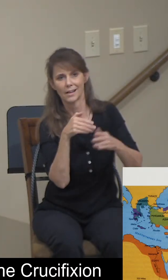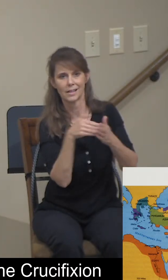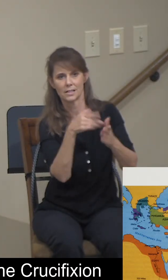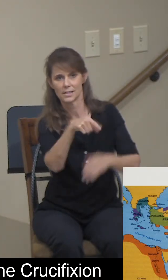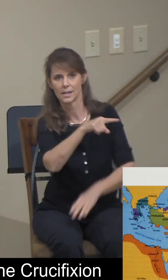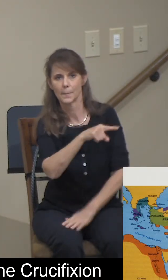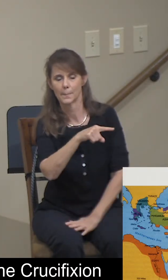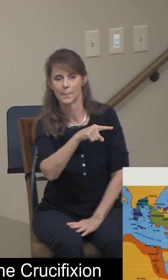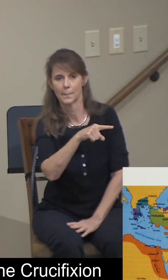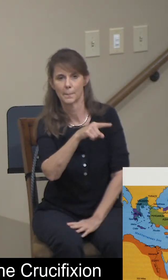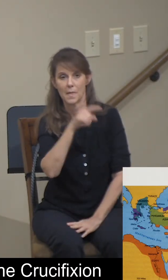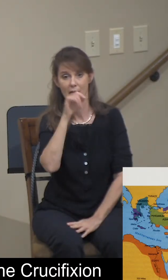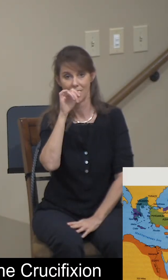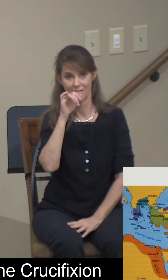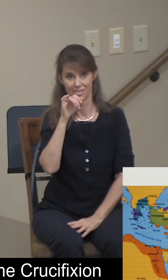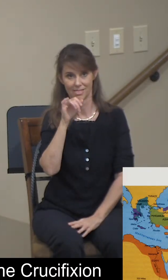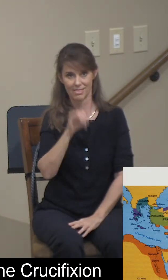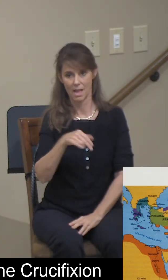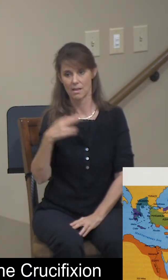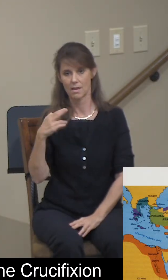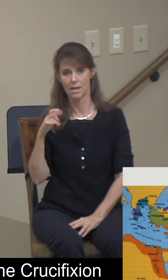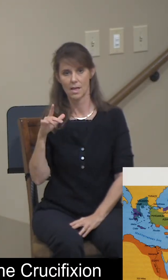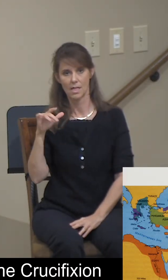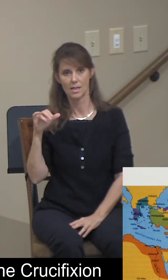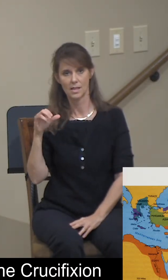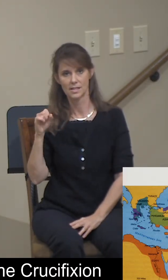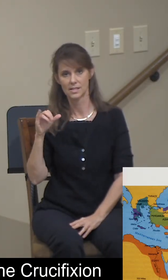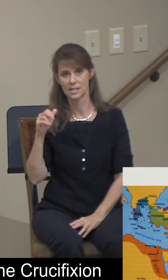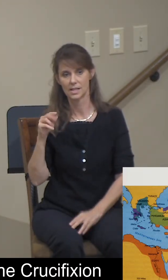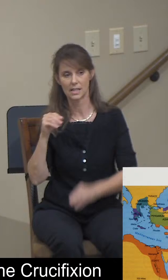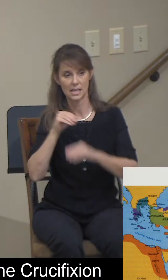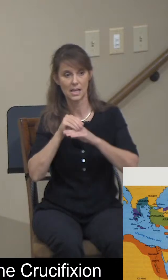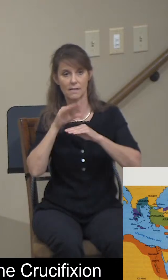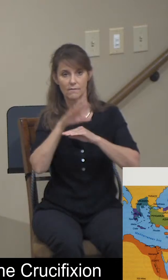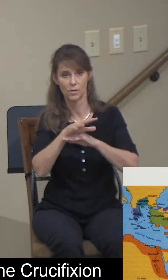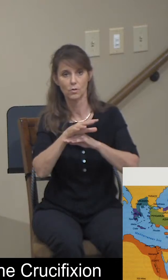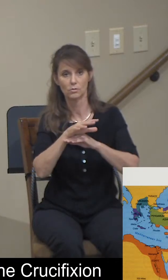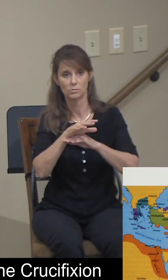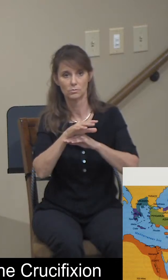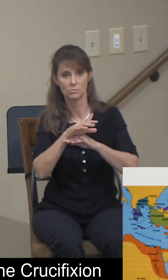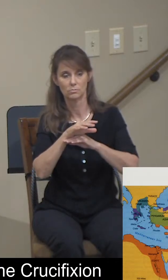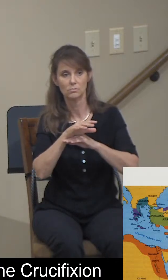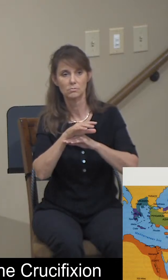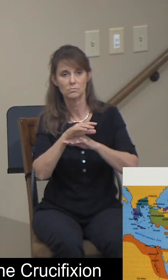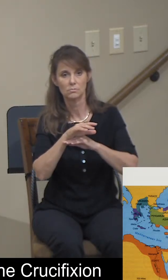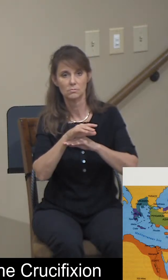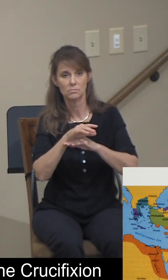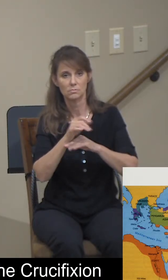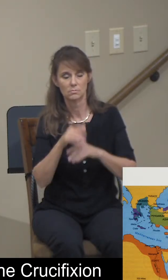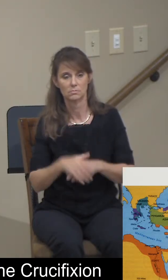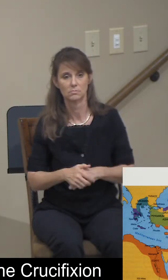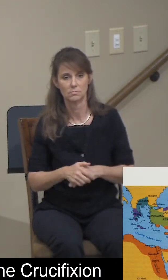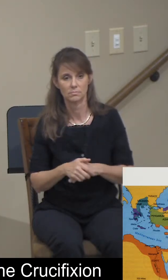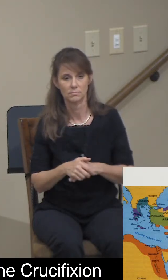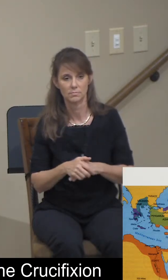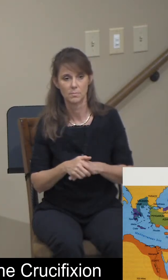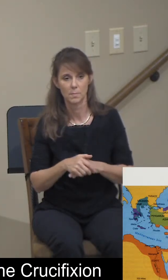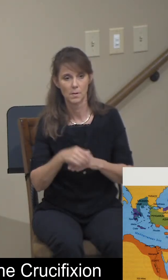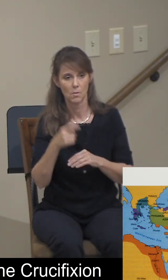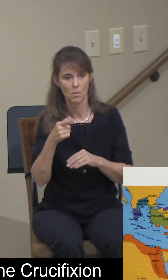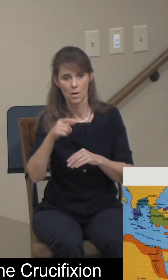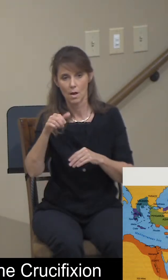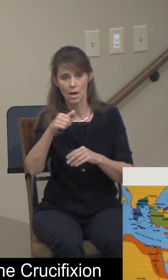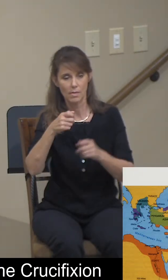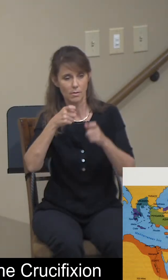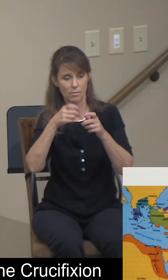deals directly with Hellenistic influence and creates a period of Jewish independence. Antiochus Epiphanes sought to force